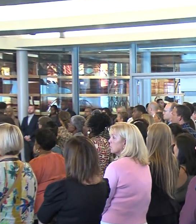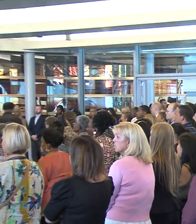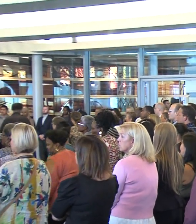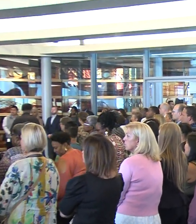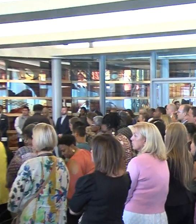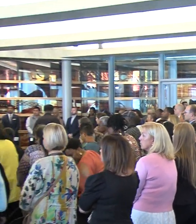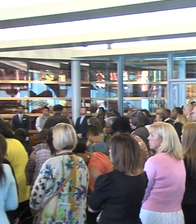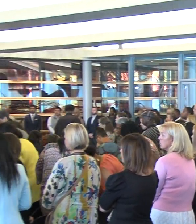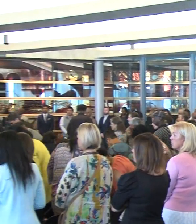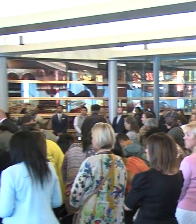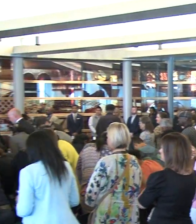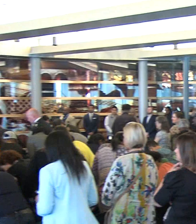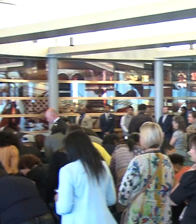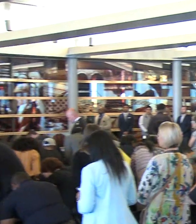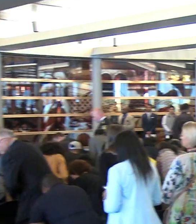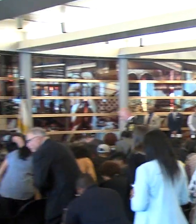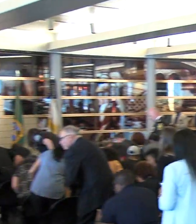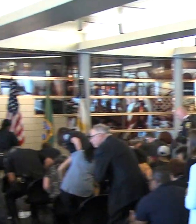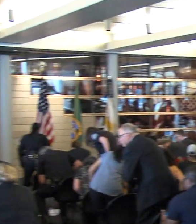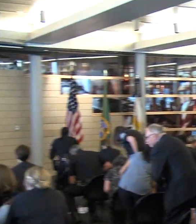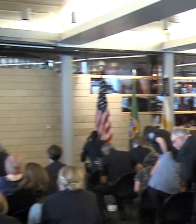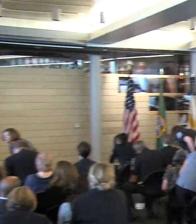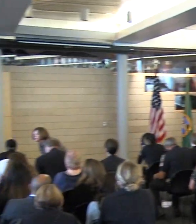Please be seated.